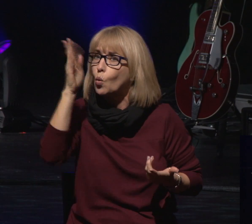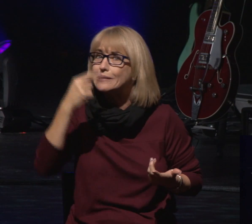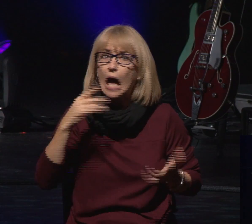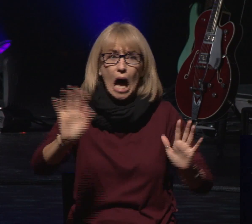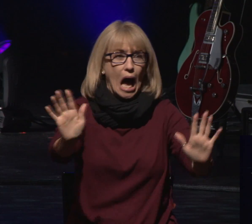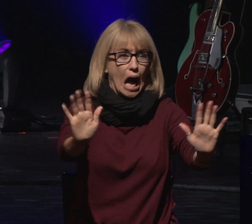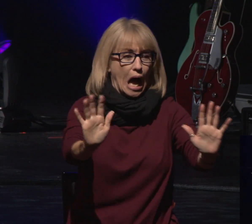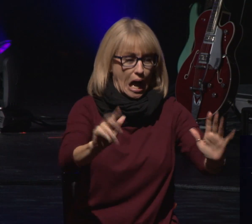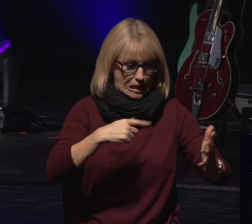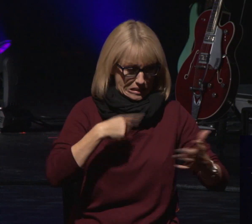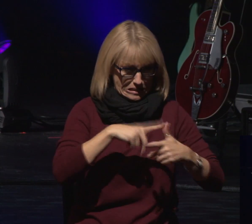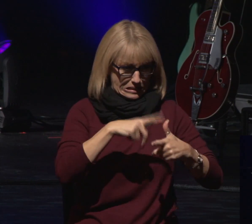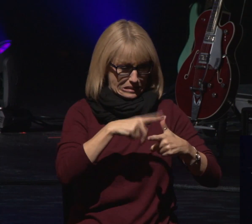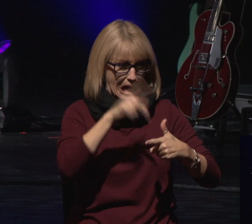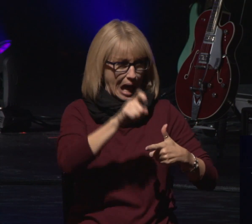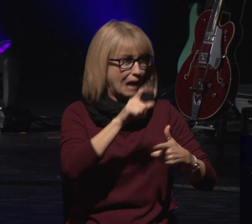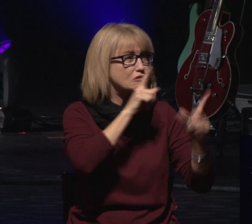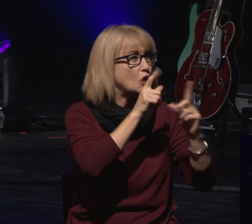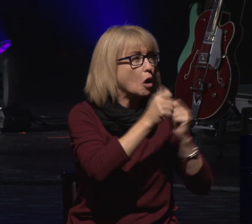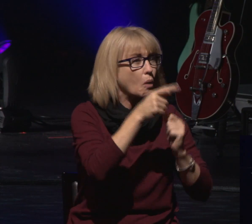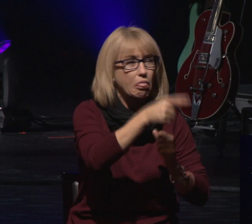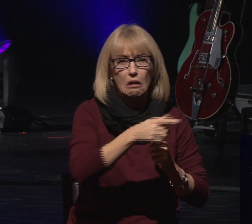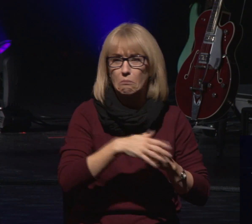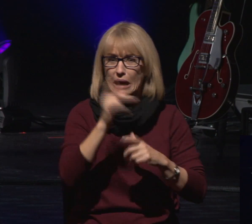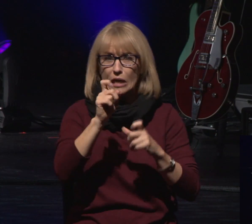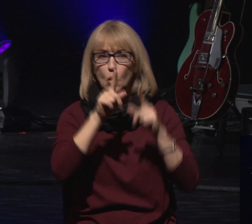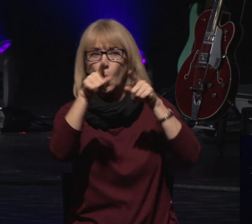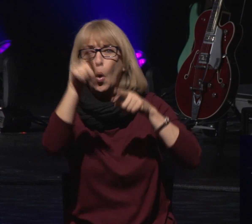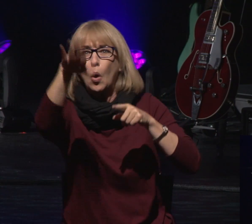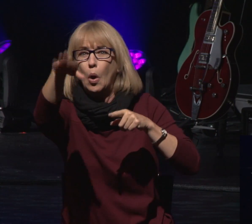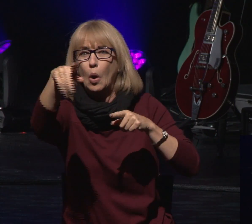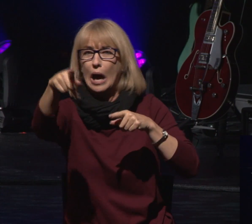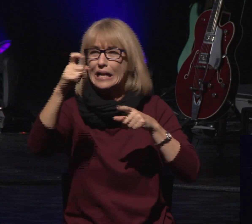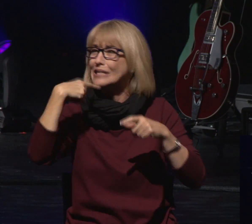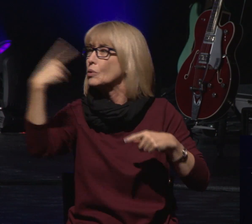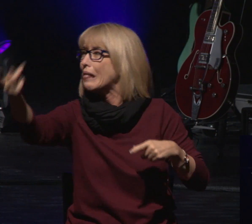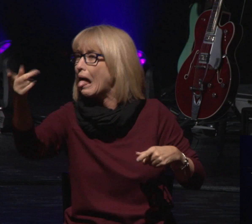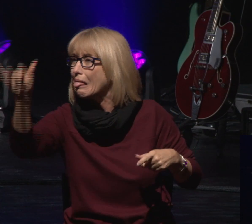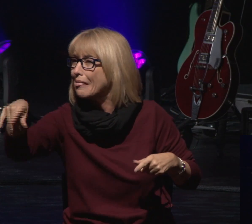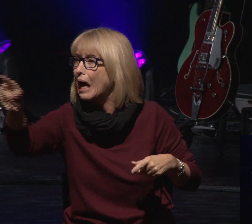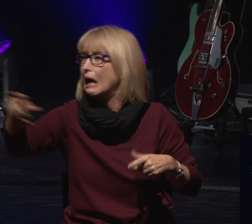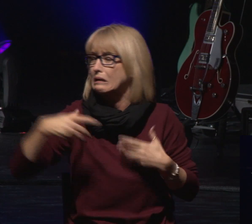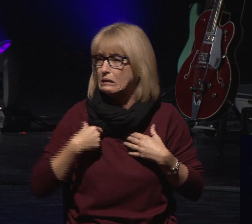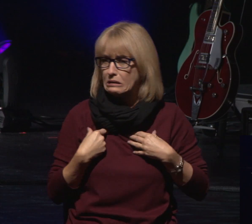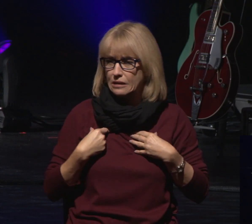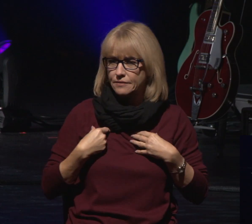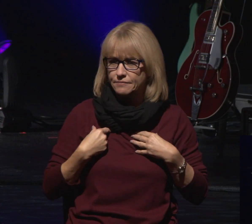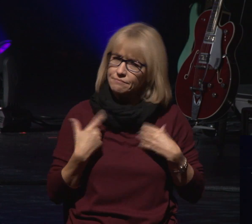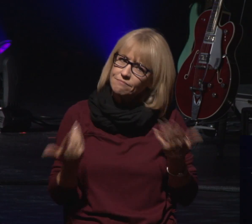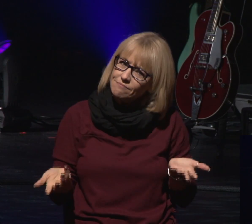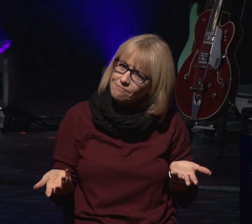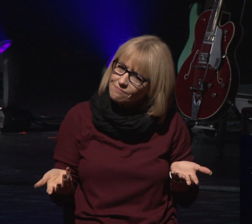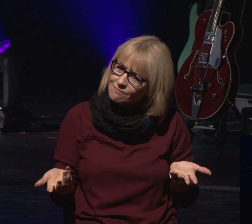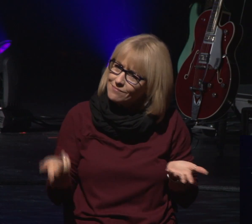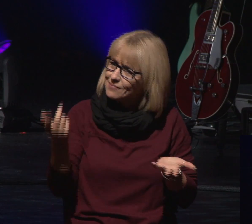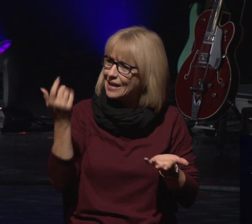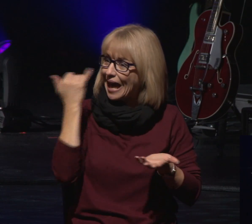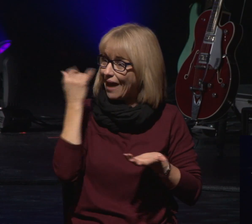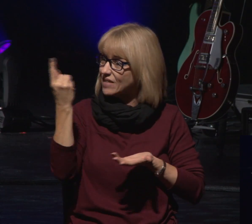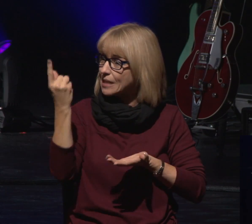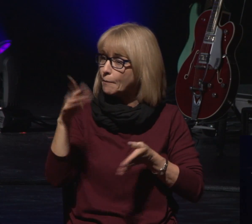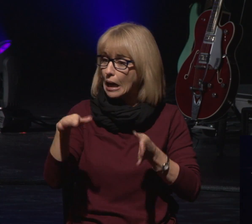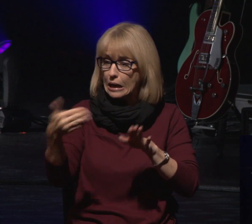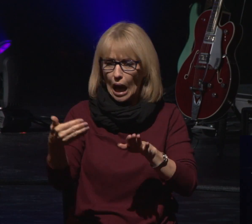whoa, I need to get this done. I need to go here. I need to say these. So oftentimes when someone dies